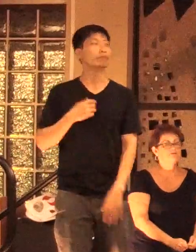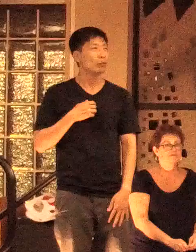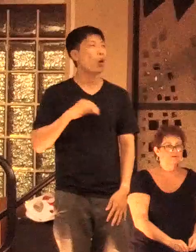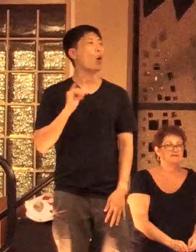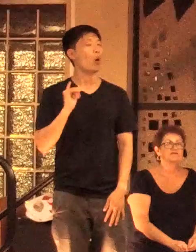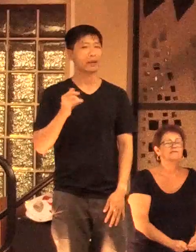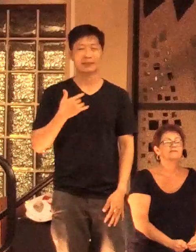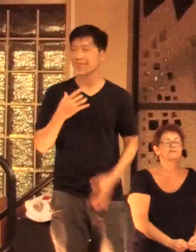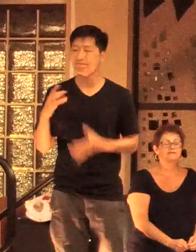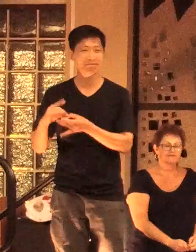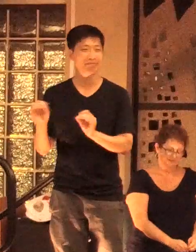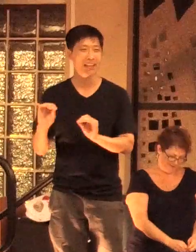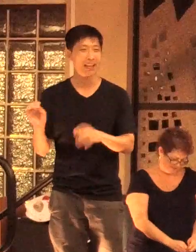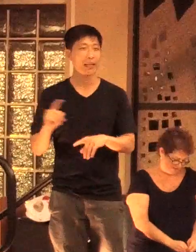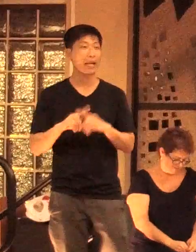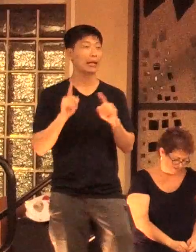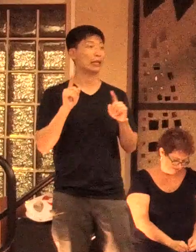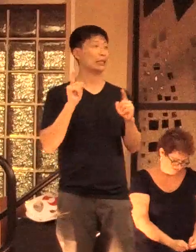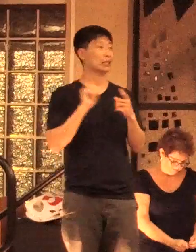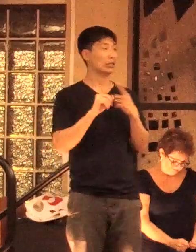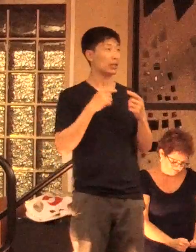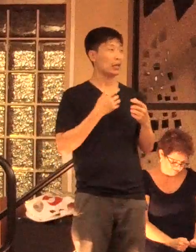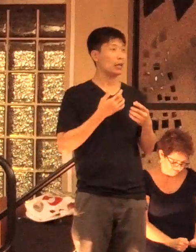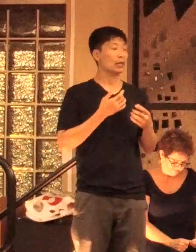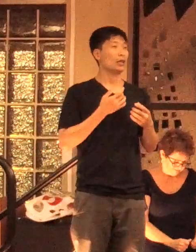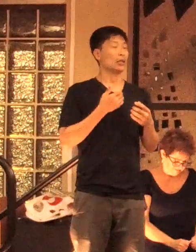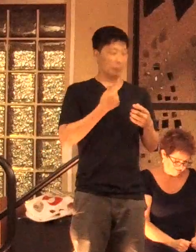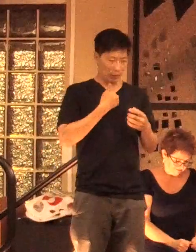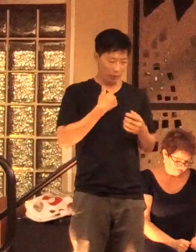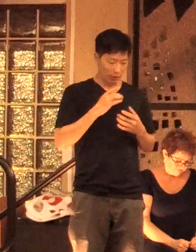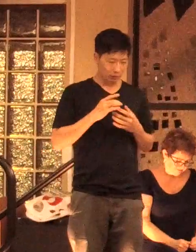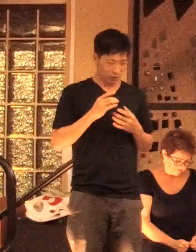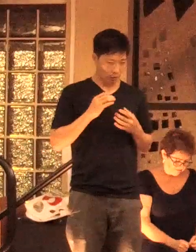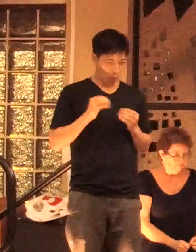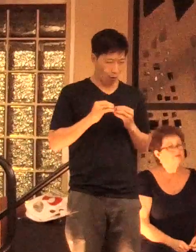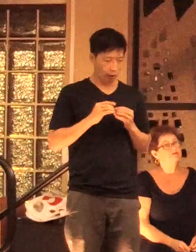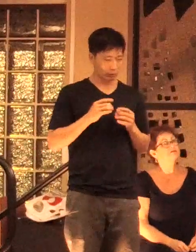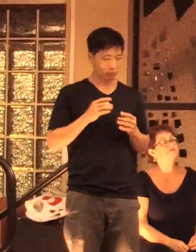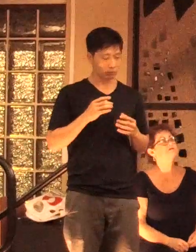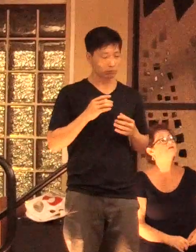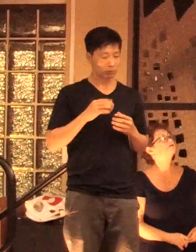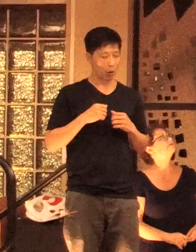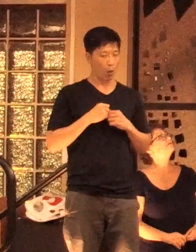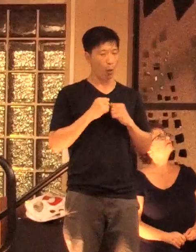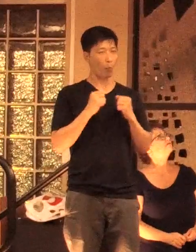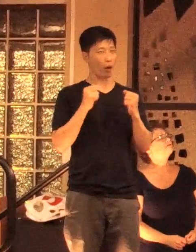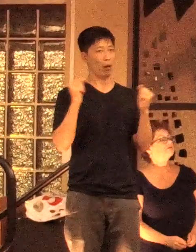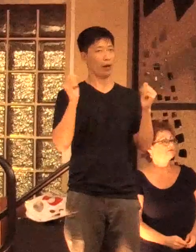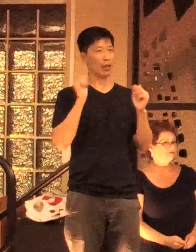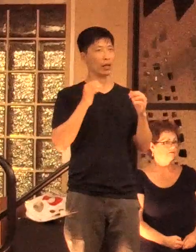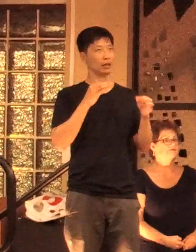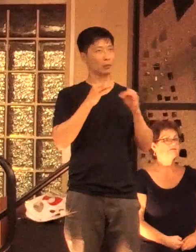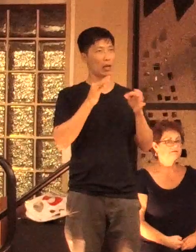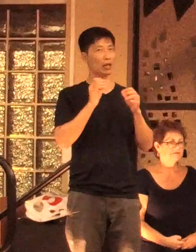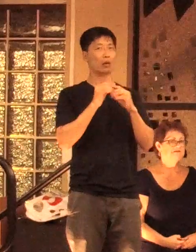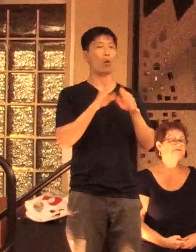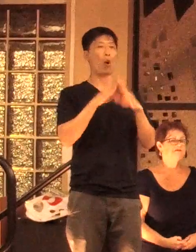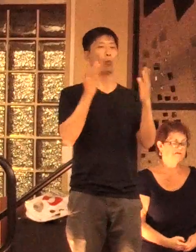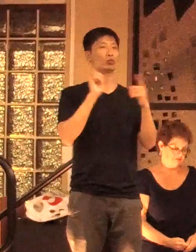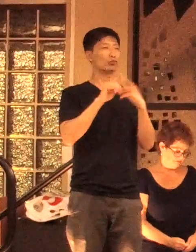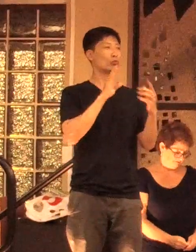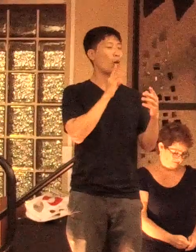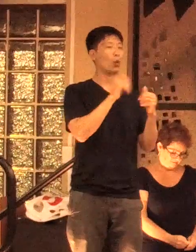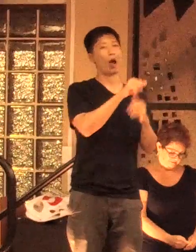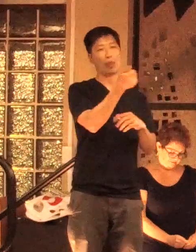you start talking about yourself and opening it up to yourself, then you can open up to anybody you want to after that. I think we kind